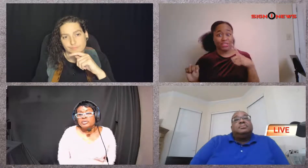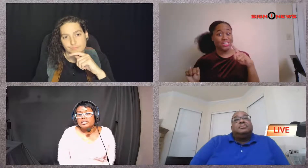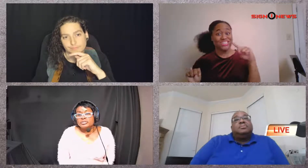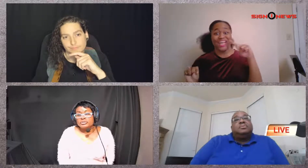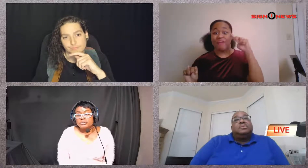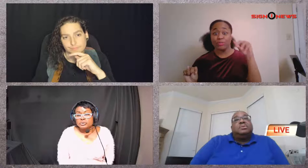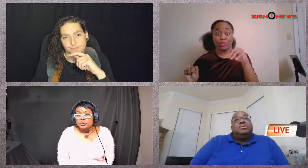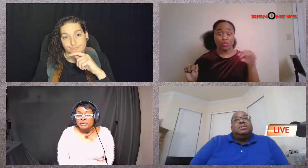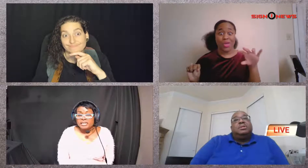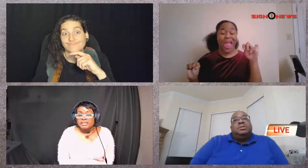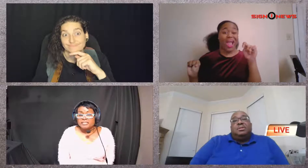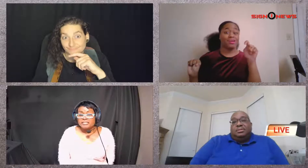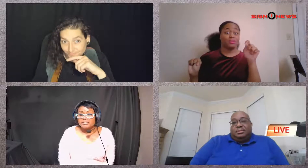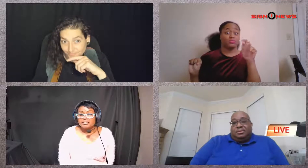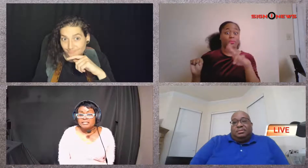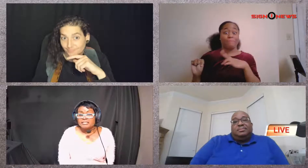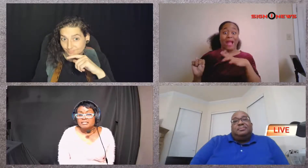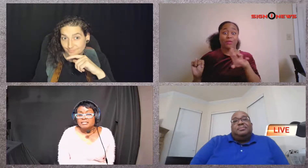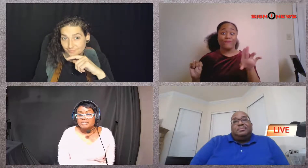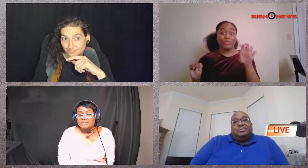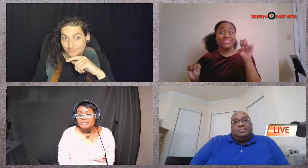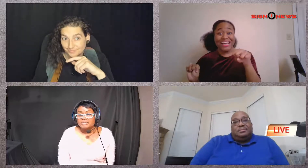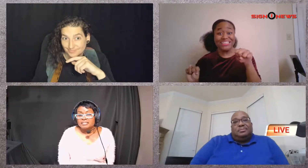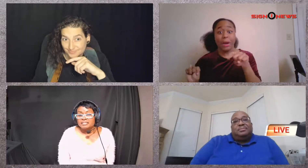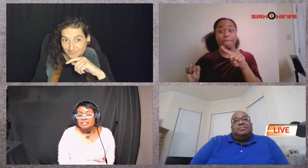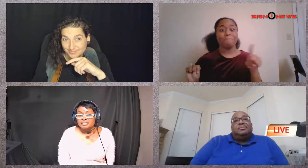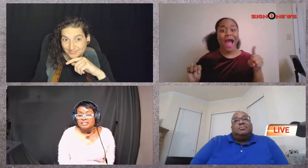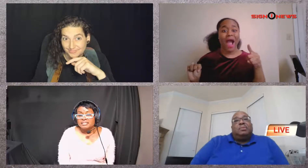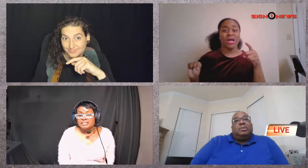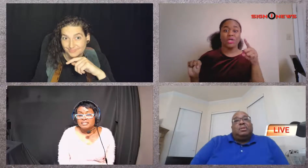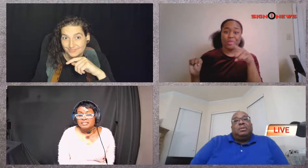And the other reason I do social media